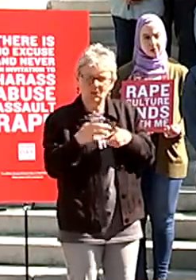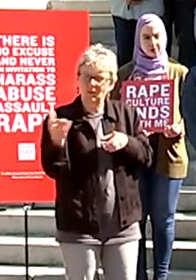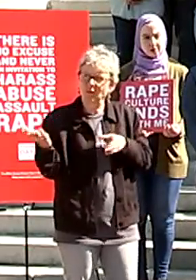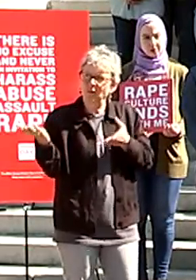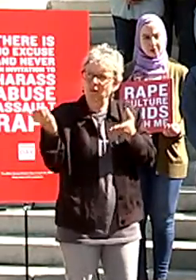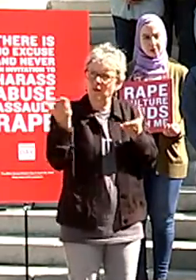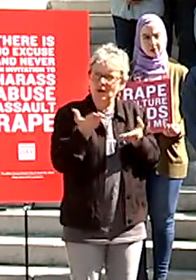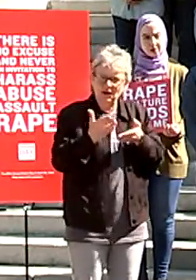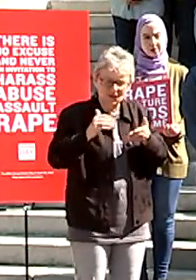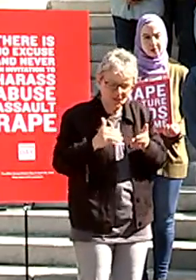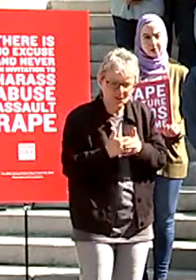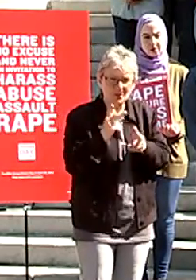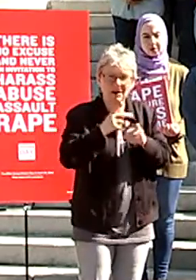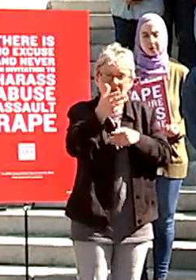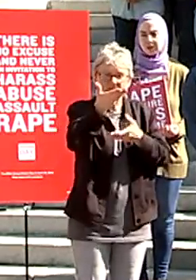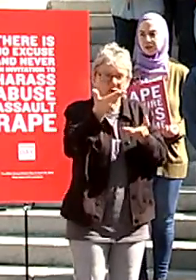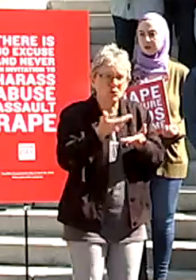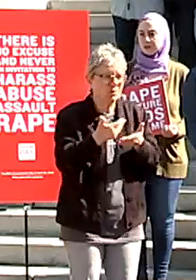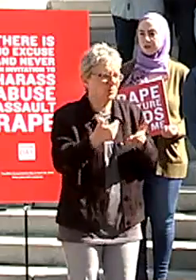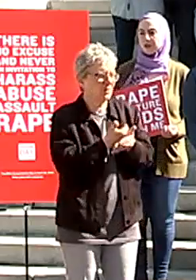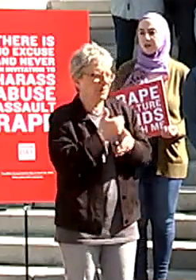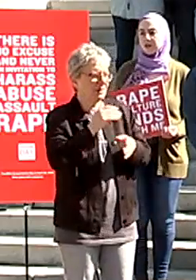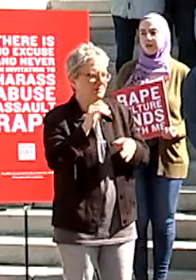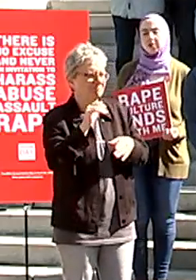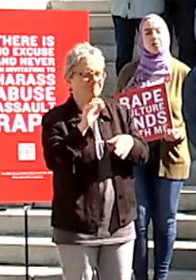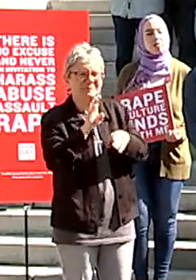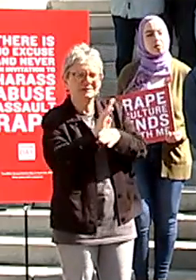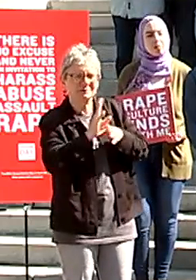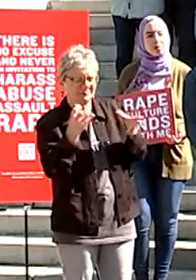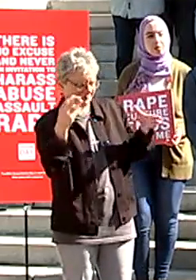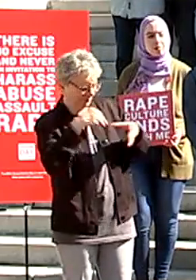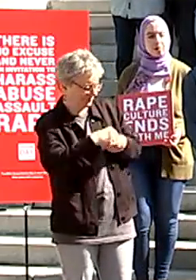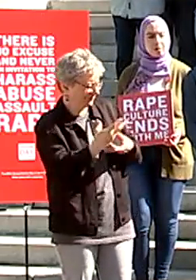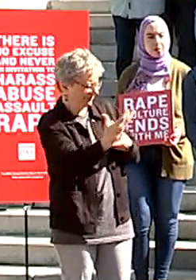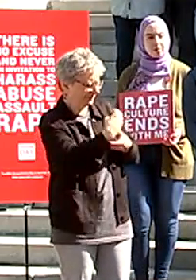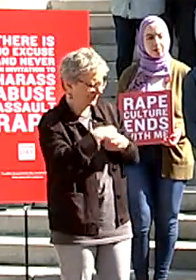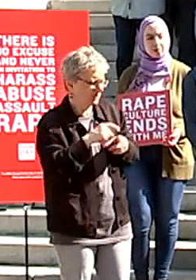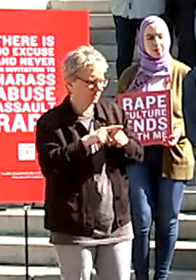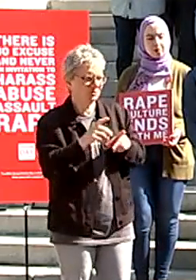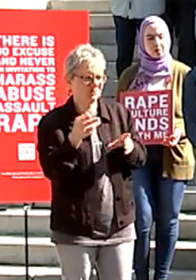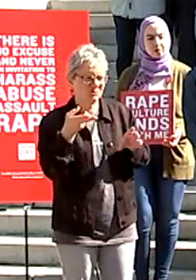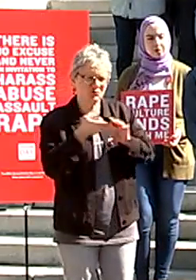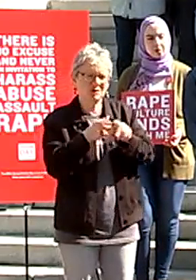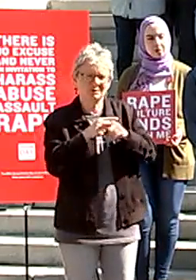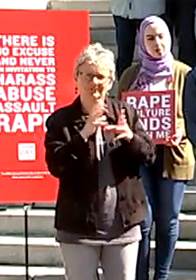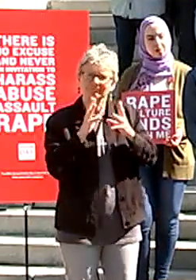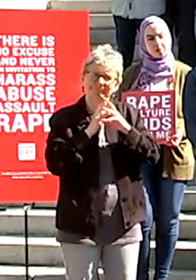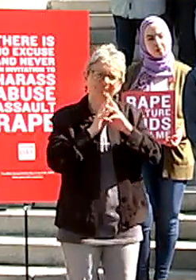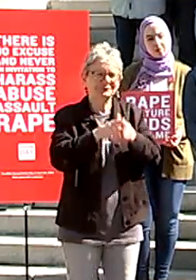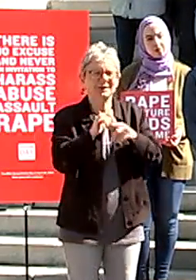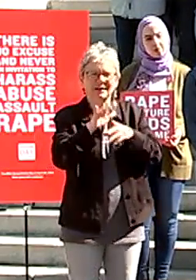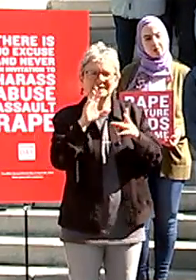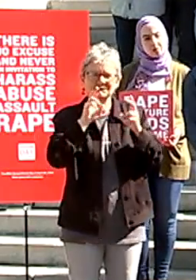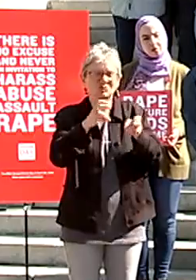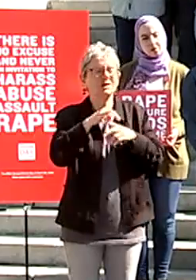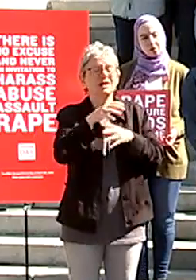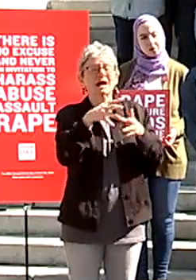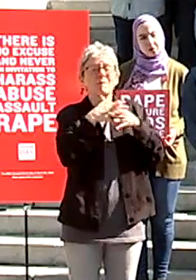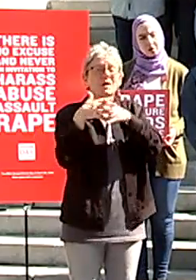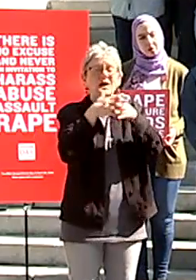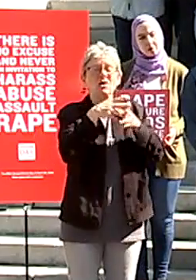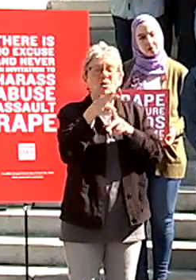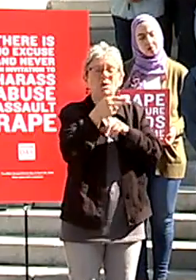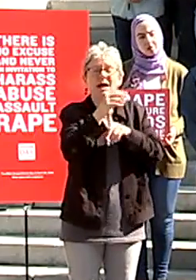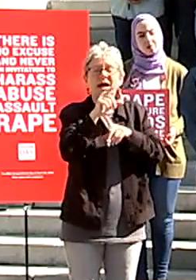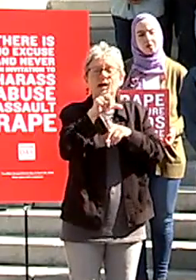in new folks, new industries to join with us on tackling these issues. The American Hotel and